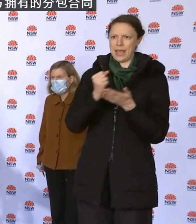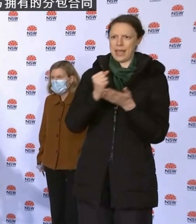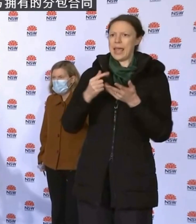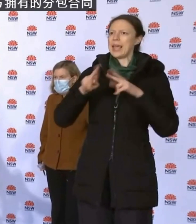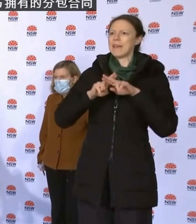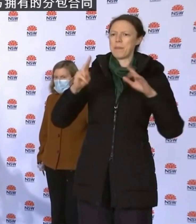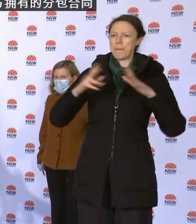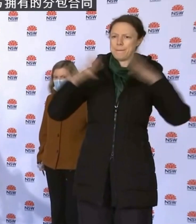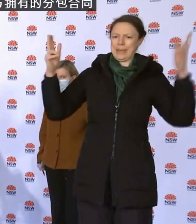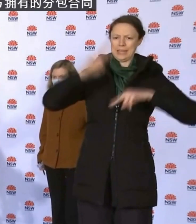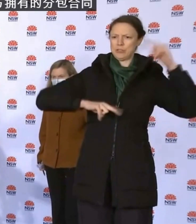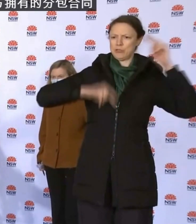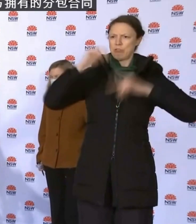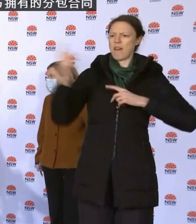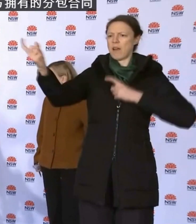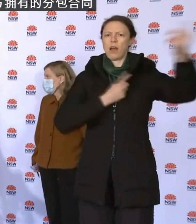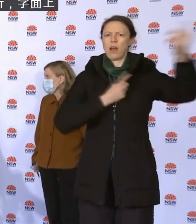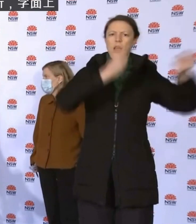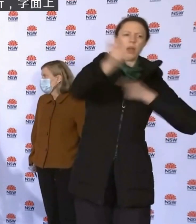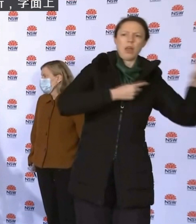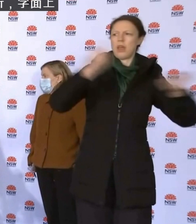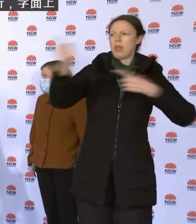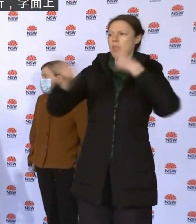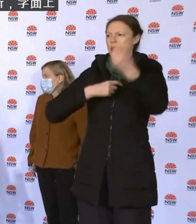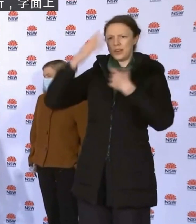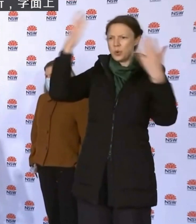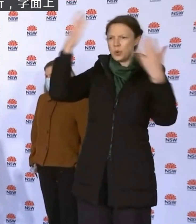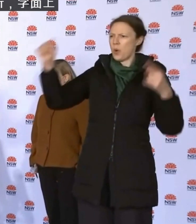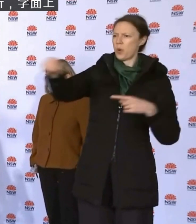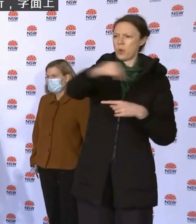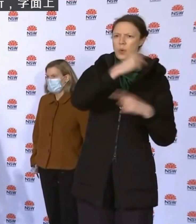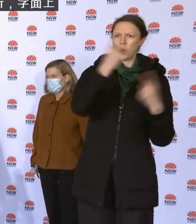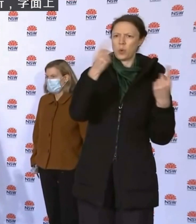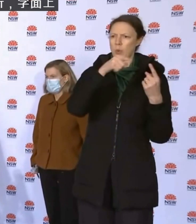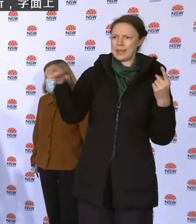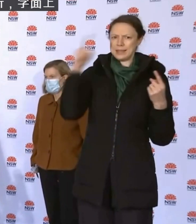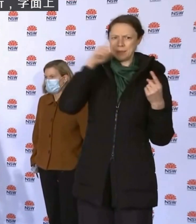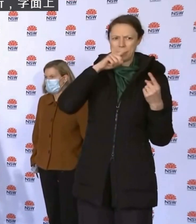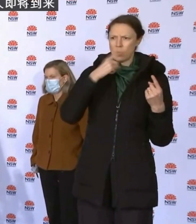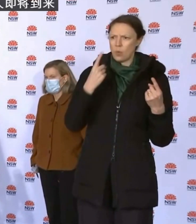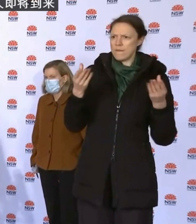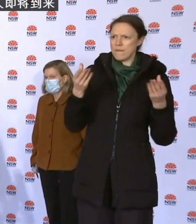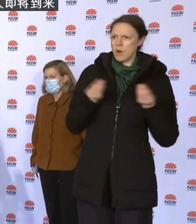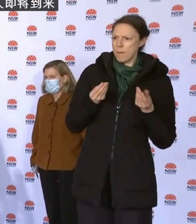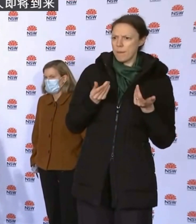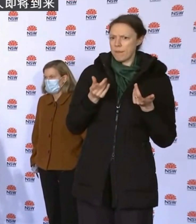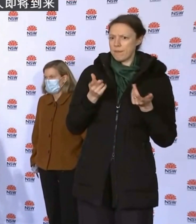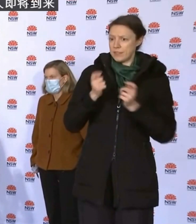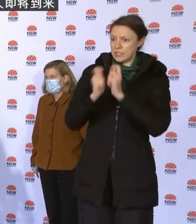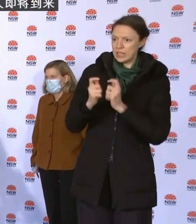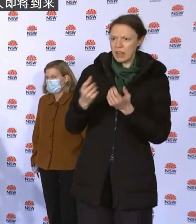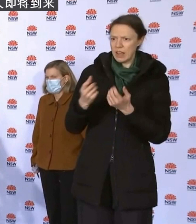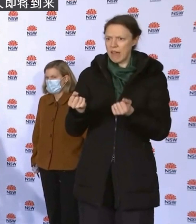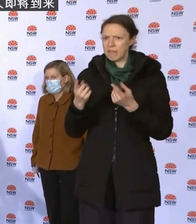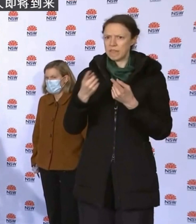what subcontracts they have, where those subcontractors are coming from. These are very complex work sites where literally hundreds and hundreds of workers